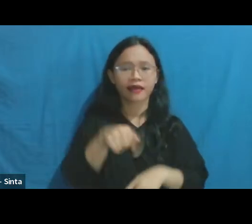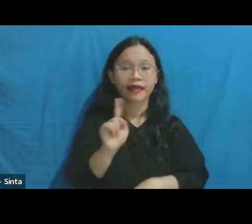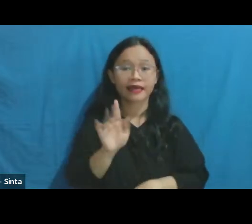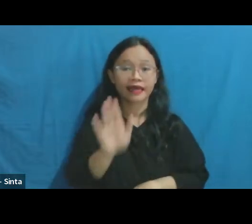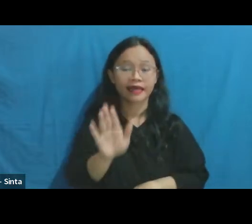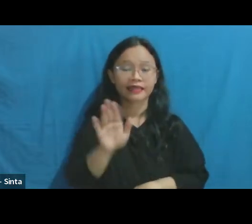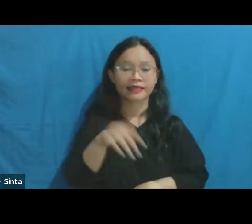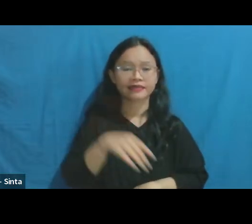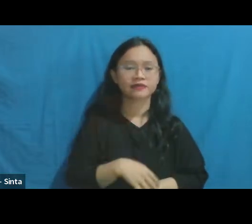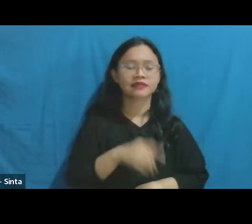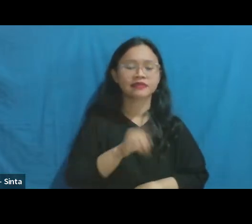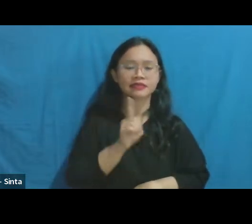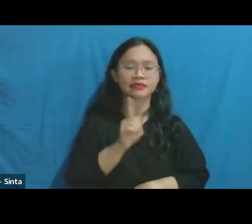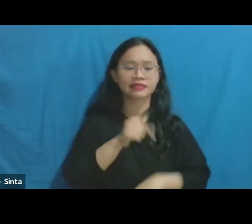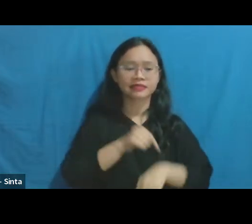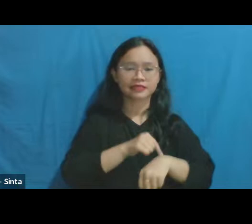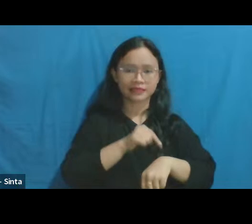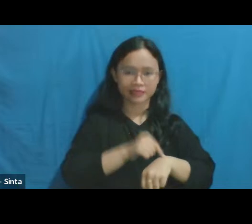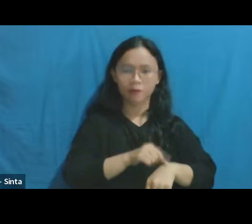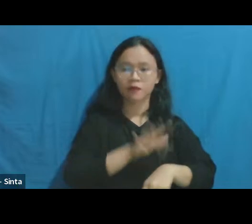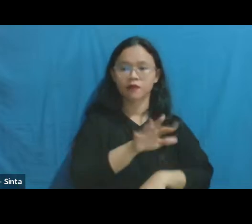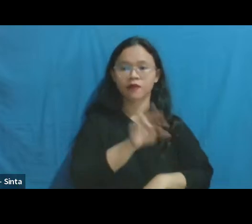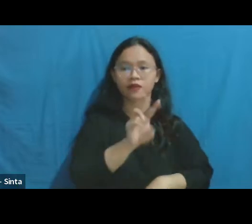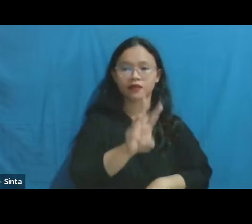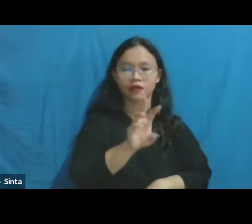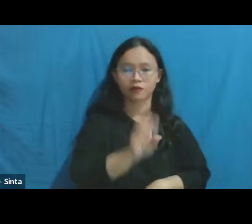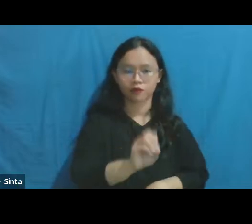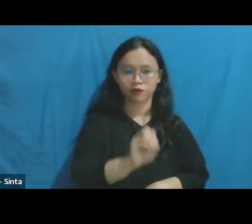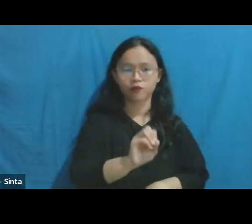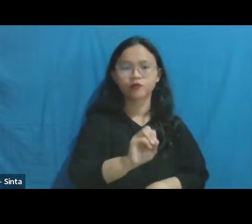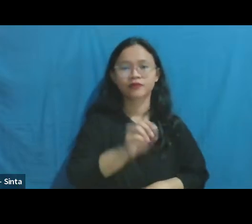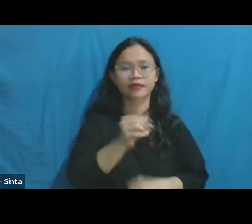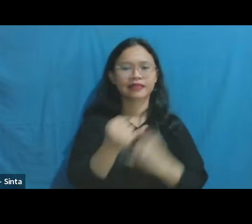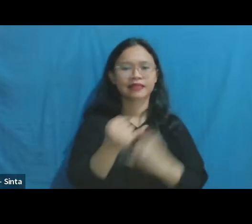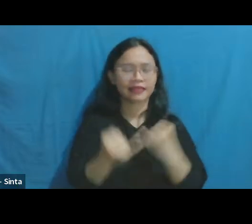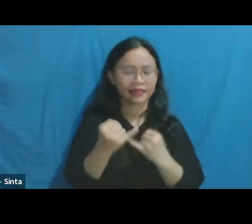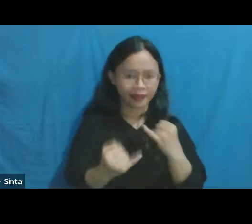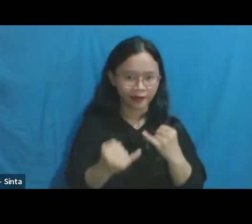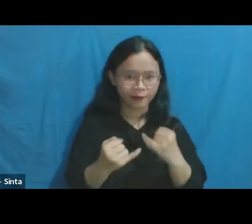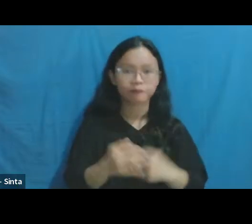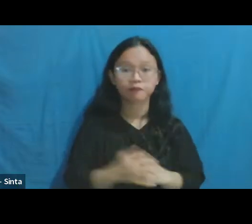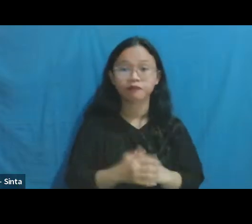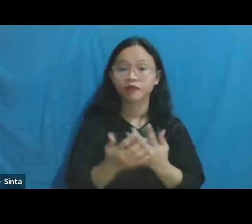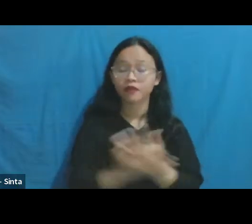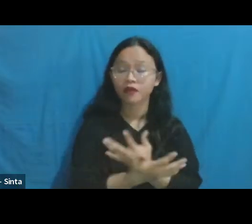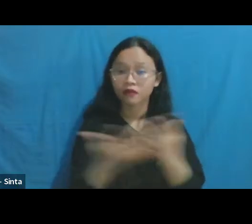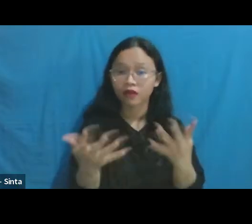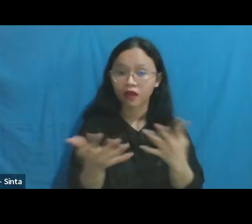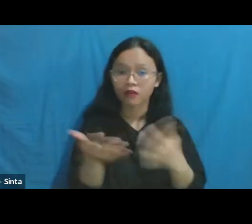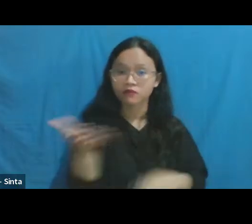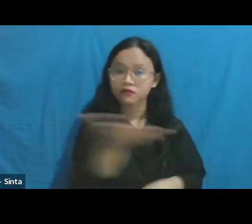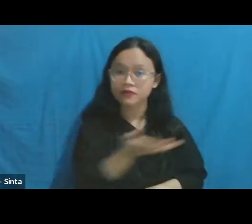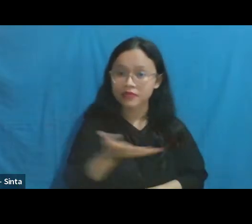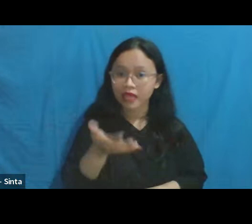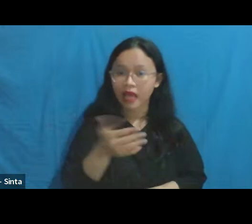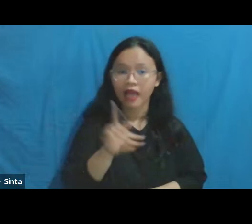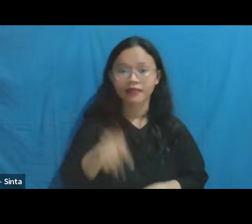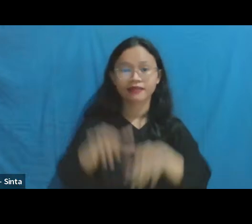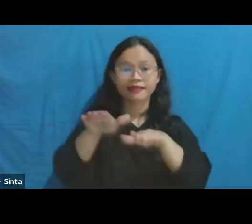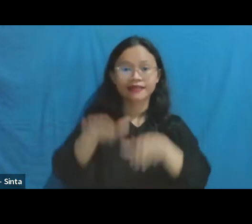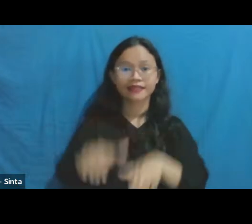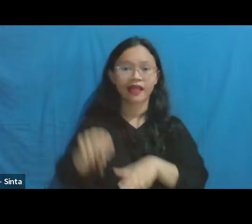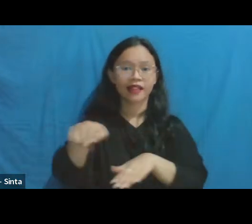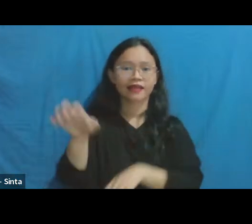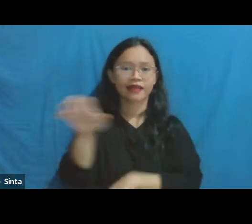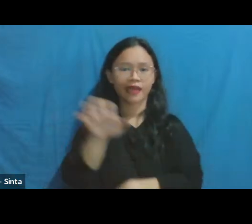of you who join in European time. Good morning, a very good morning. Welcome. First of all, I